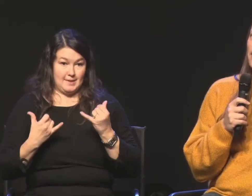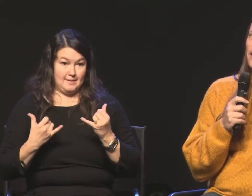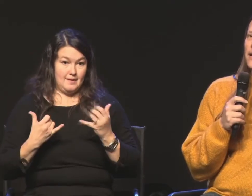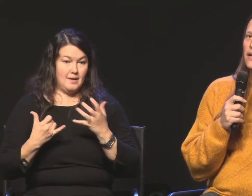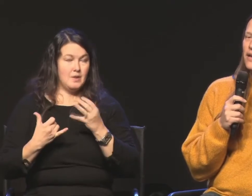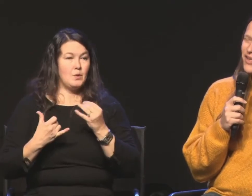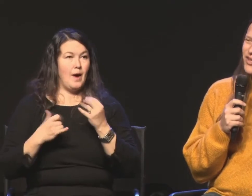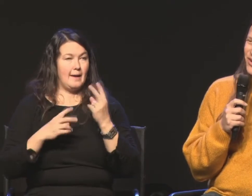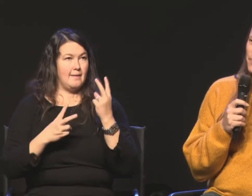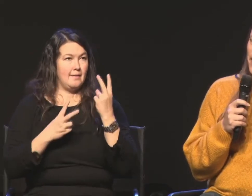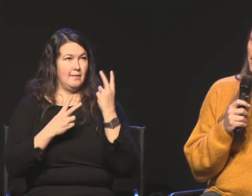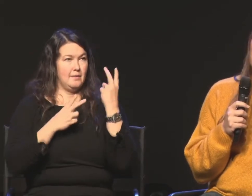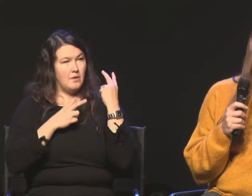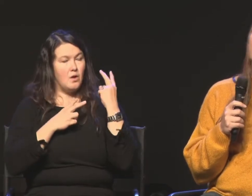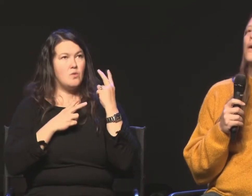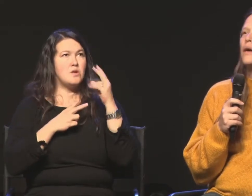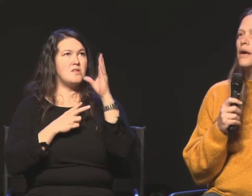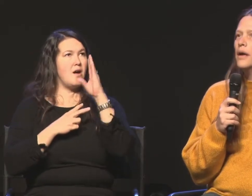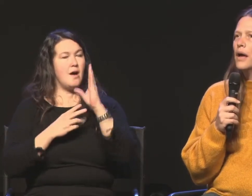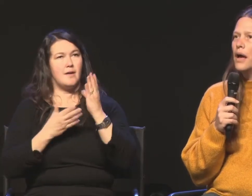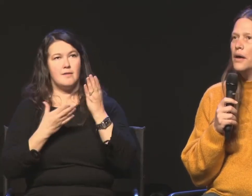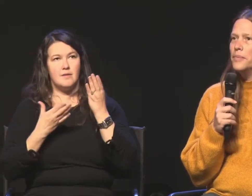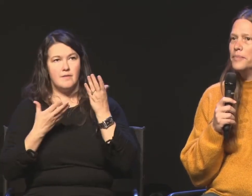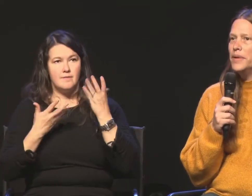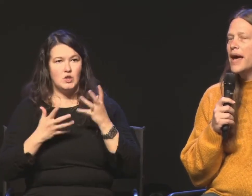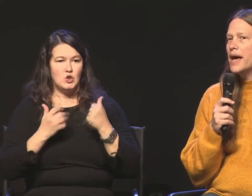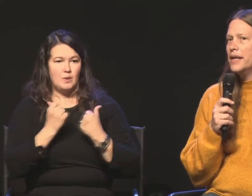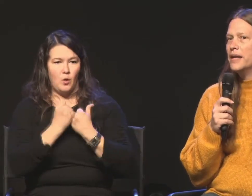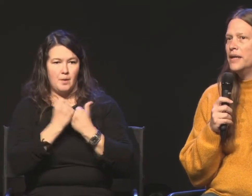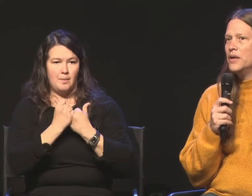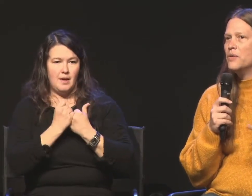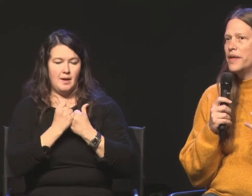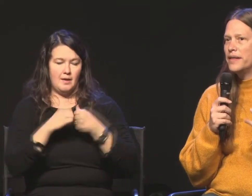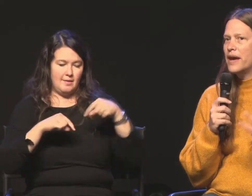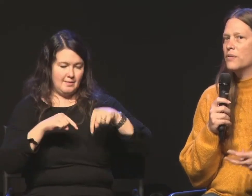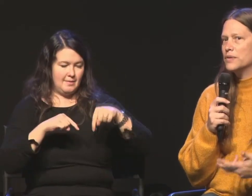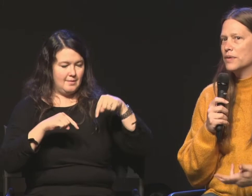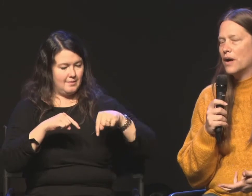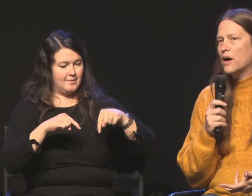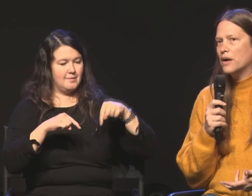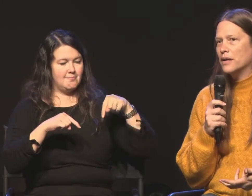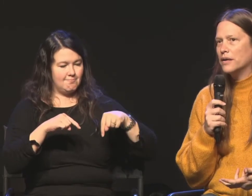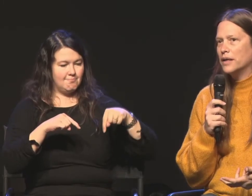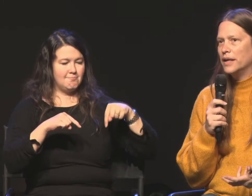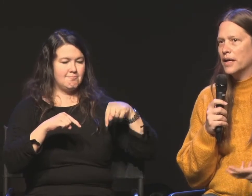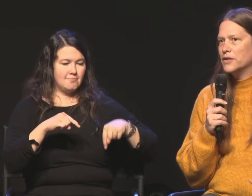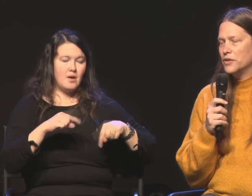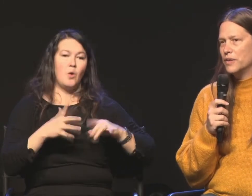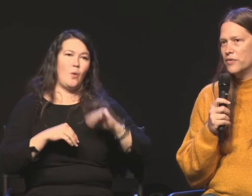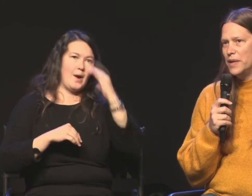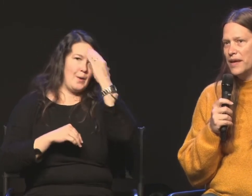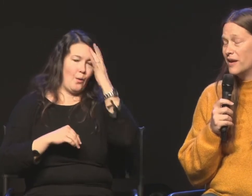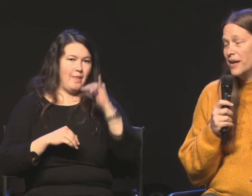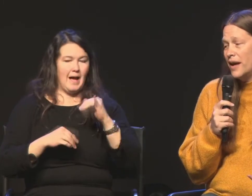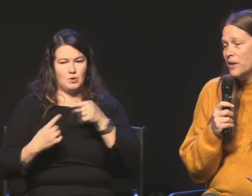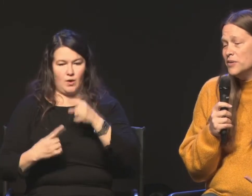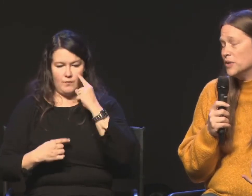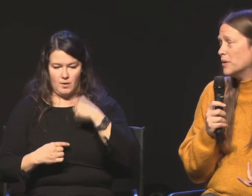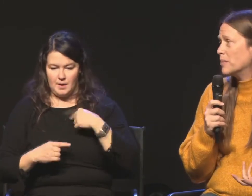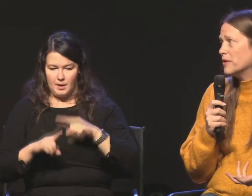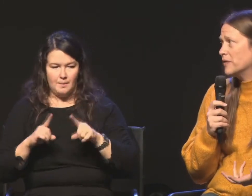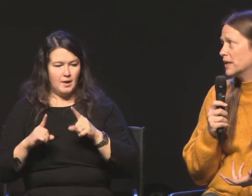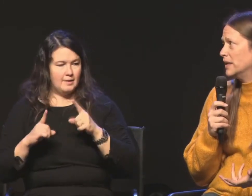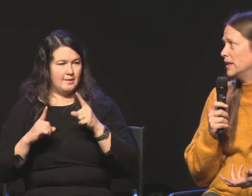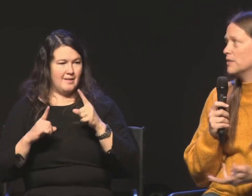right. God showed up there. Or I know that was really hard and God showed up for me there. And I don't